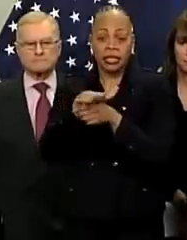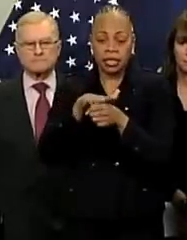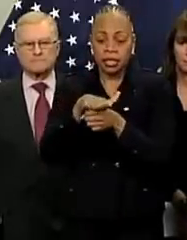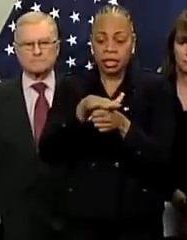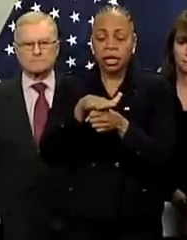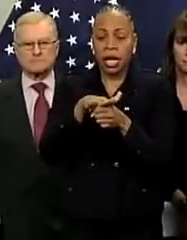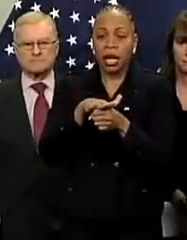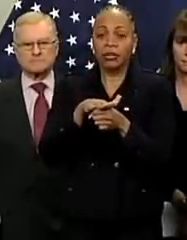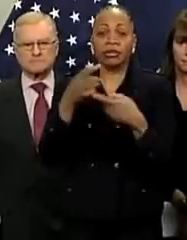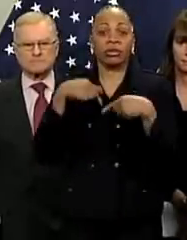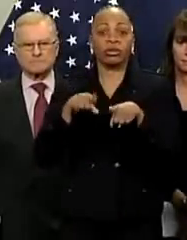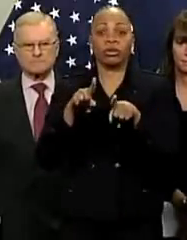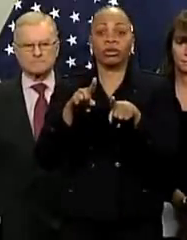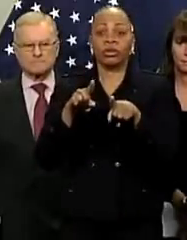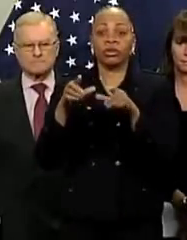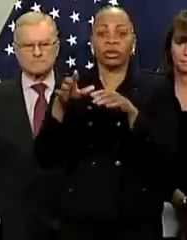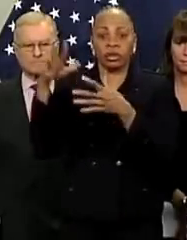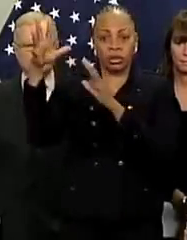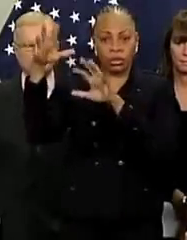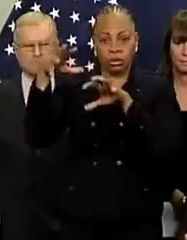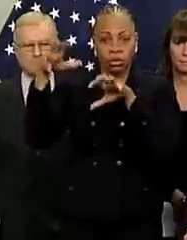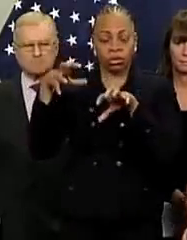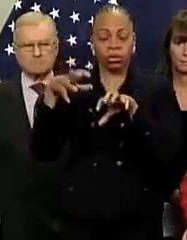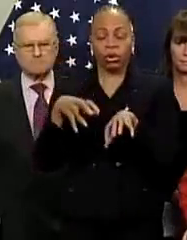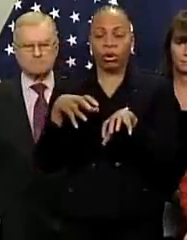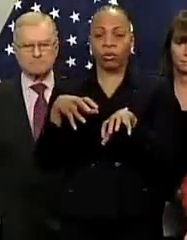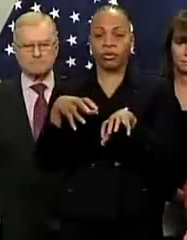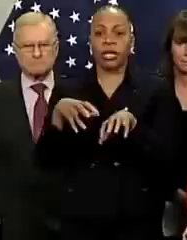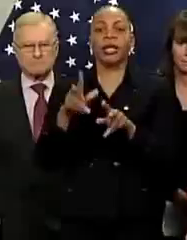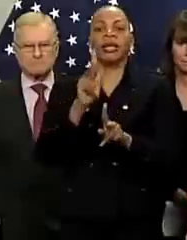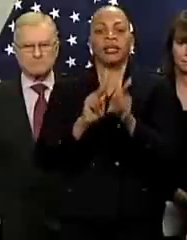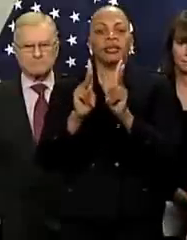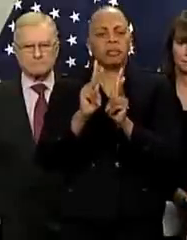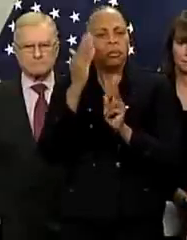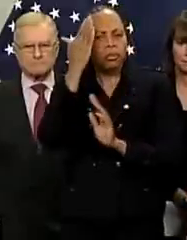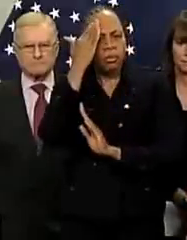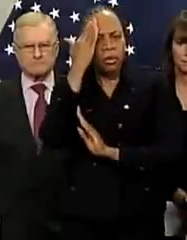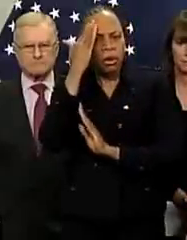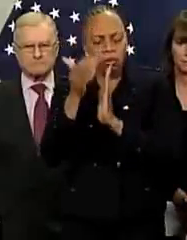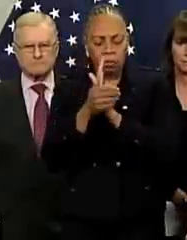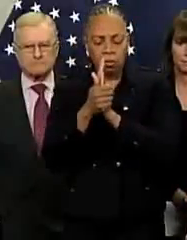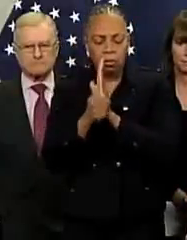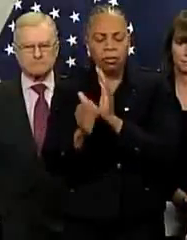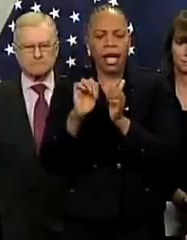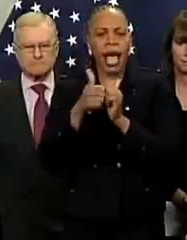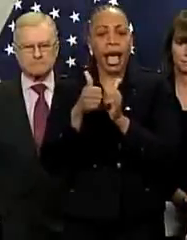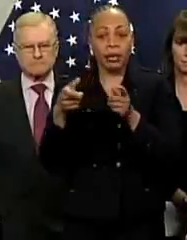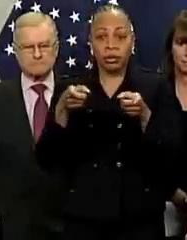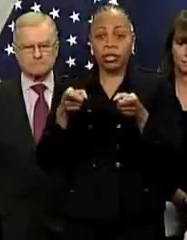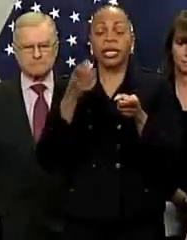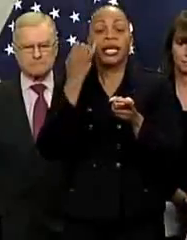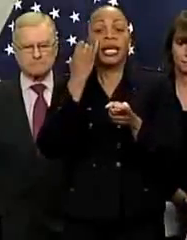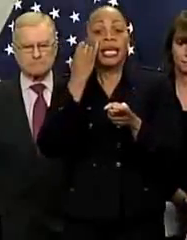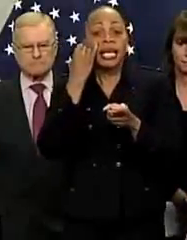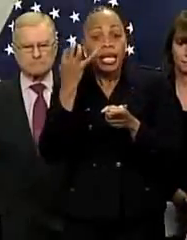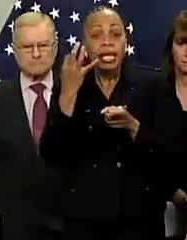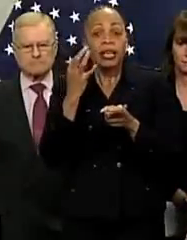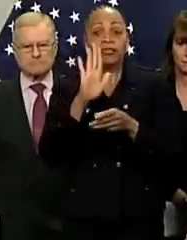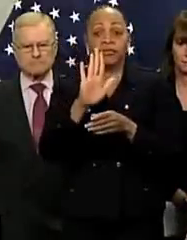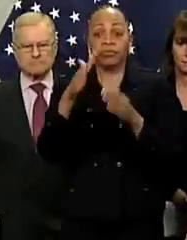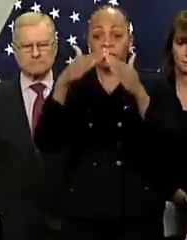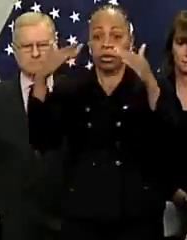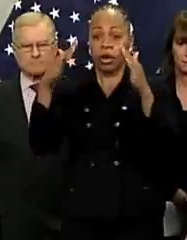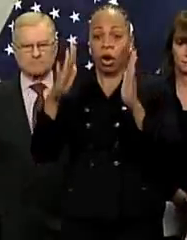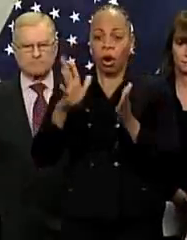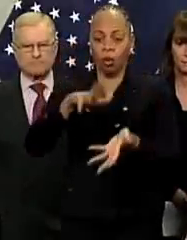such storms and um people uh know how to deal with it if you are uh if your house has been damaged by